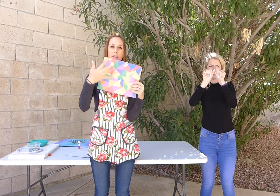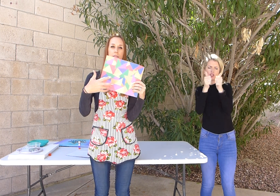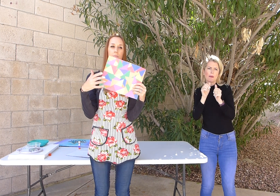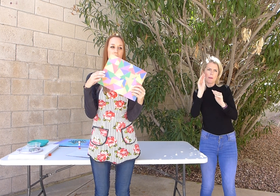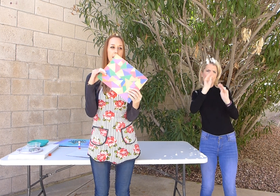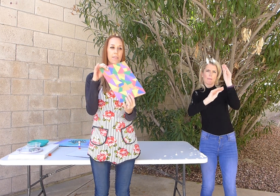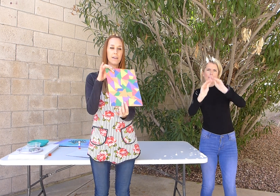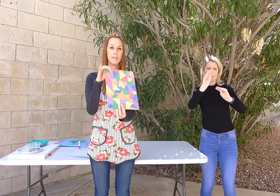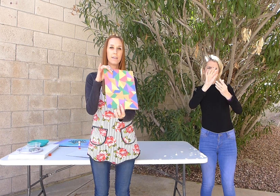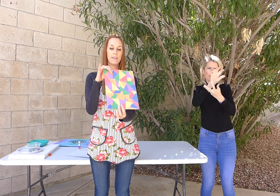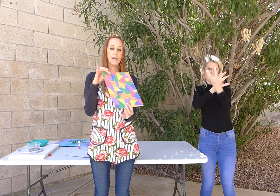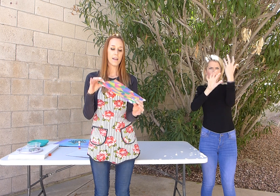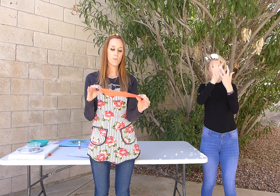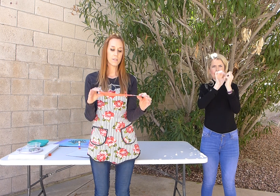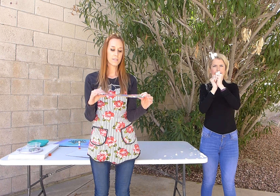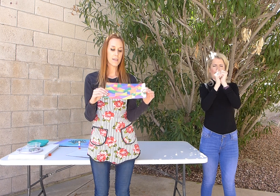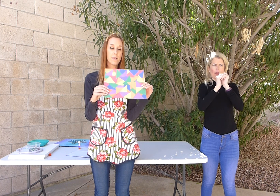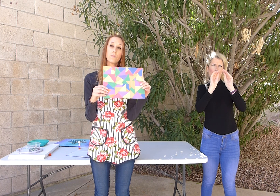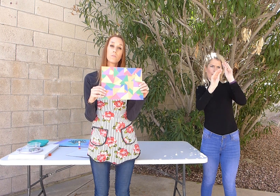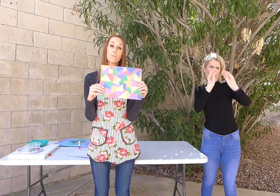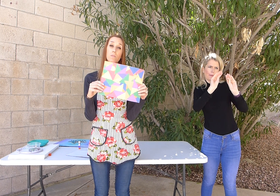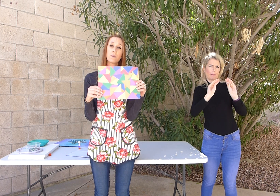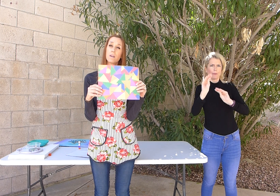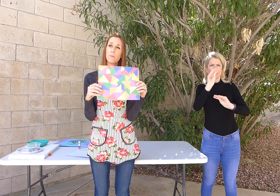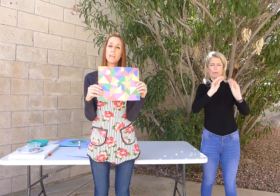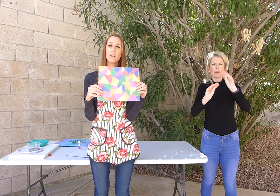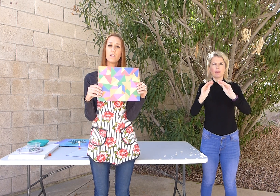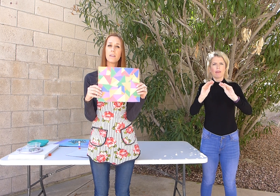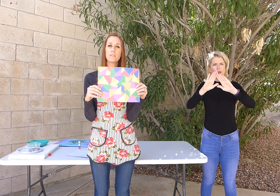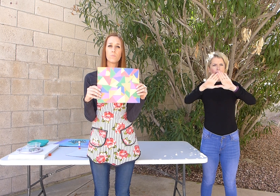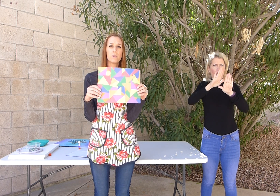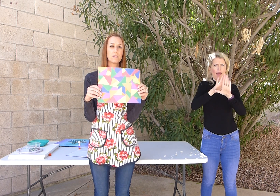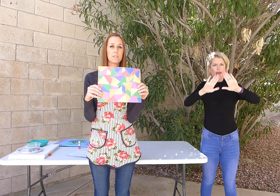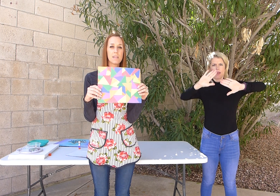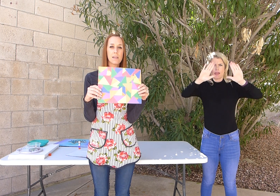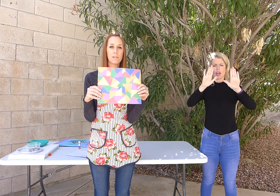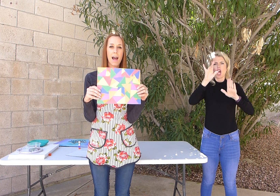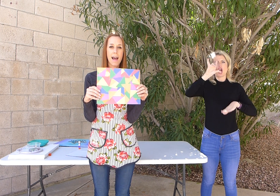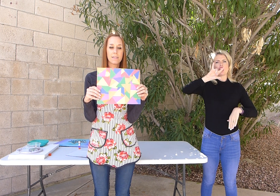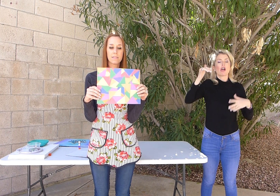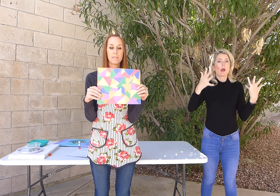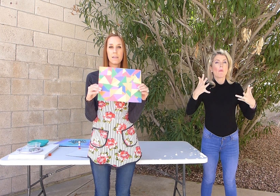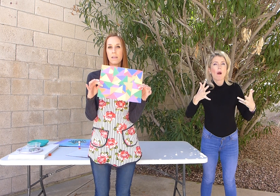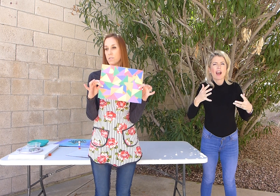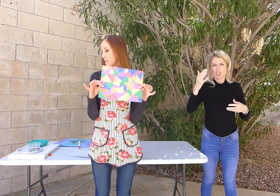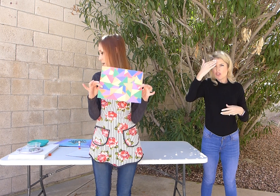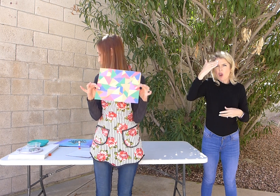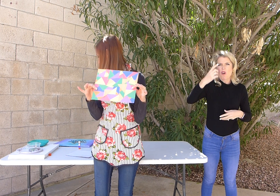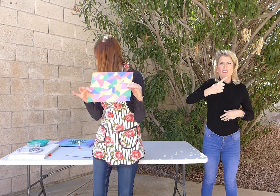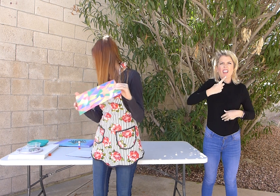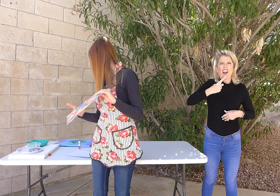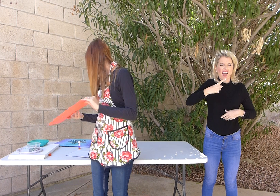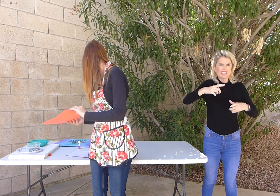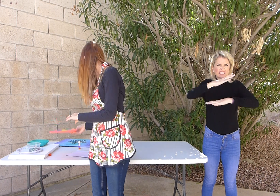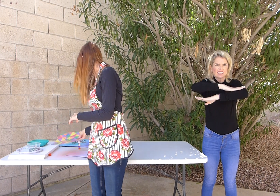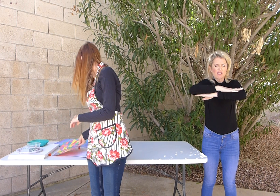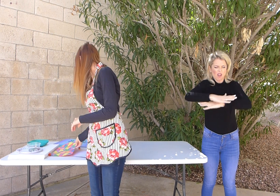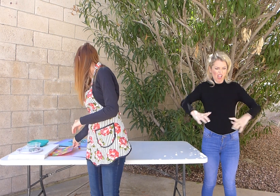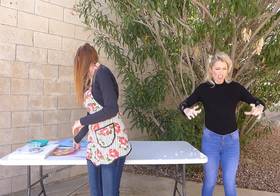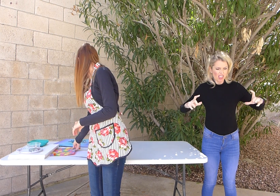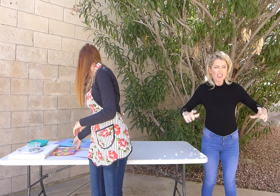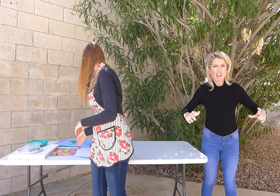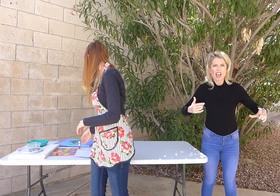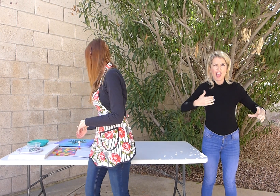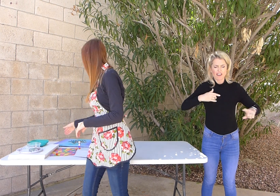kind of mix them together. And you can see it comes out looking similar to stained glass. So what you need for